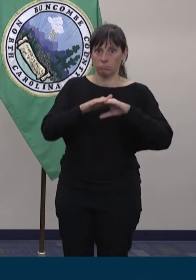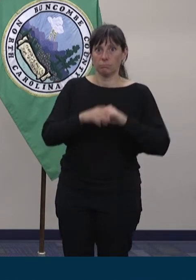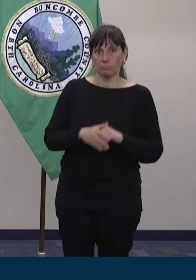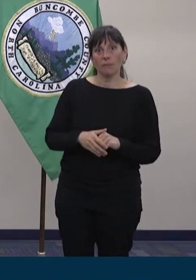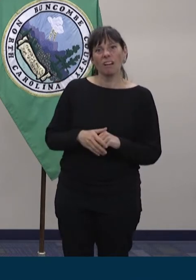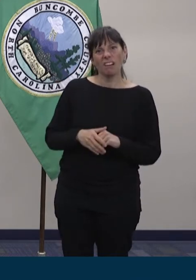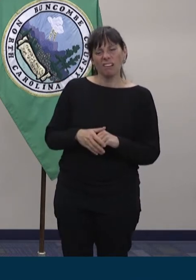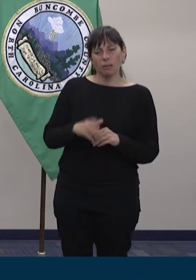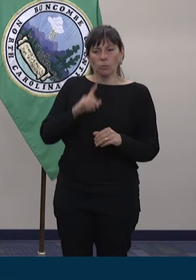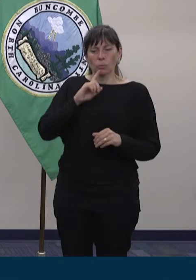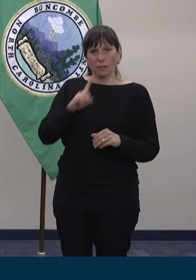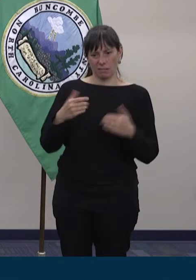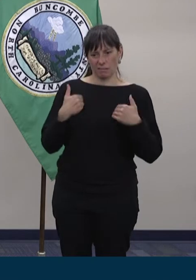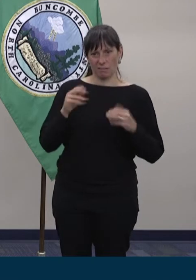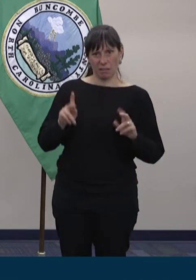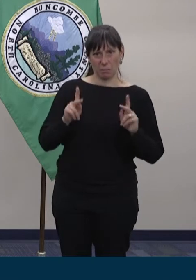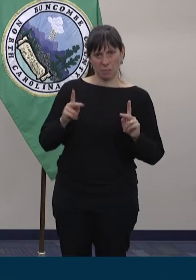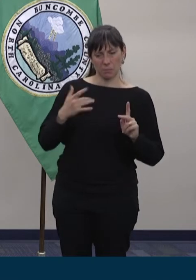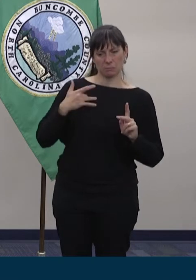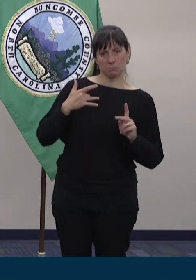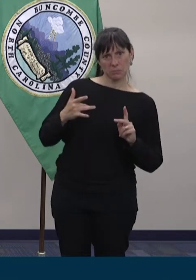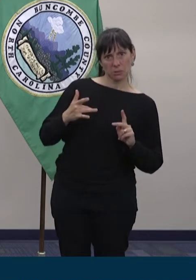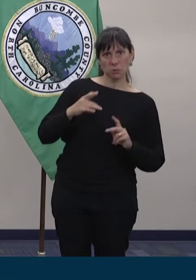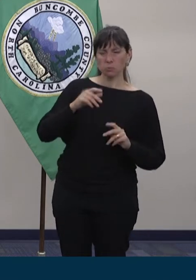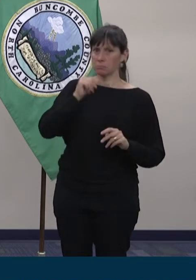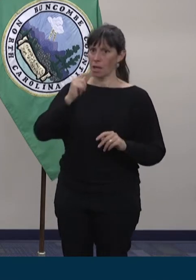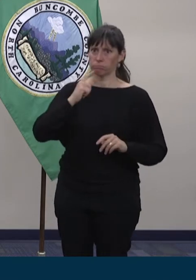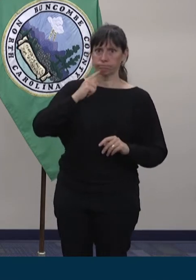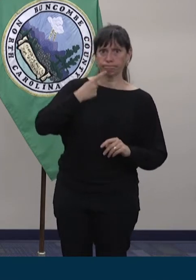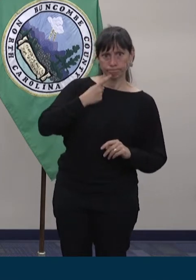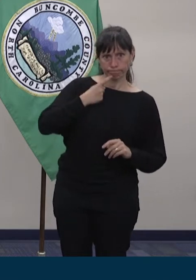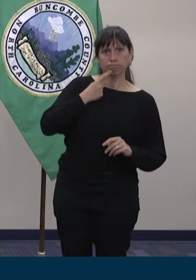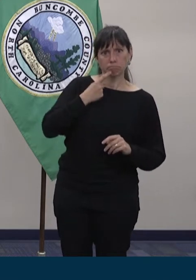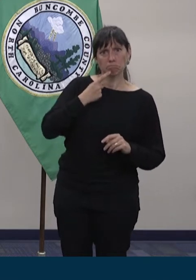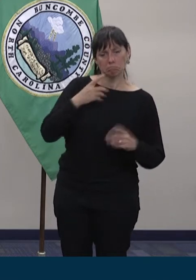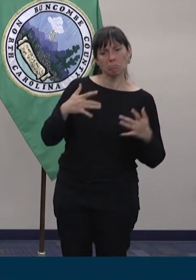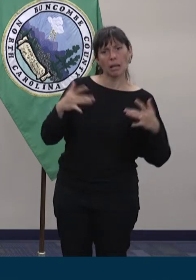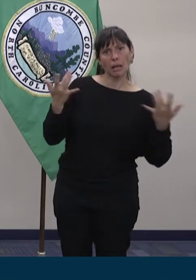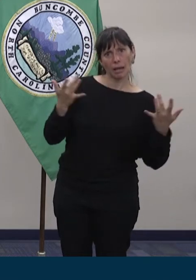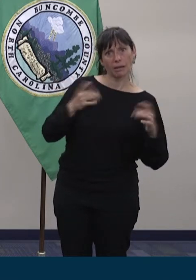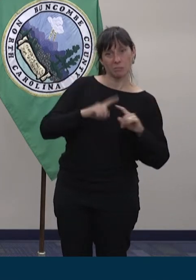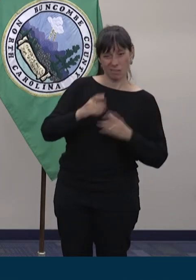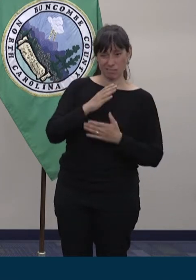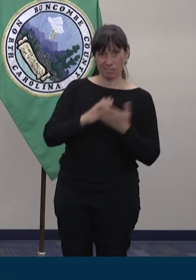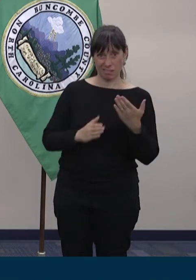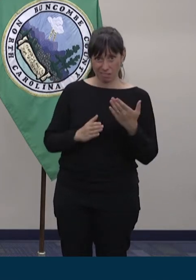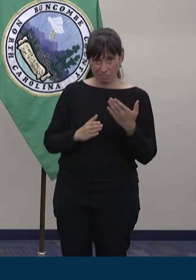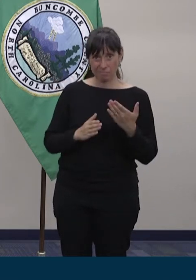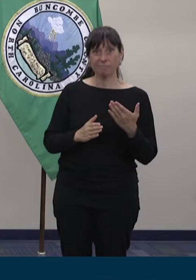is less severe in younger people, some do get very sick and some do die.